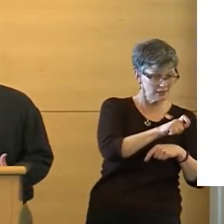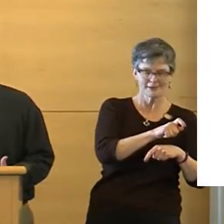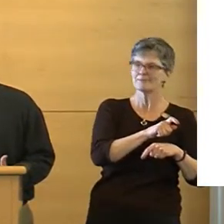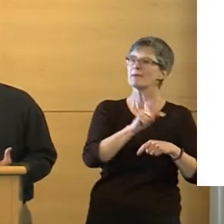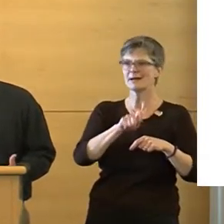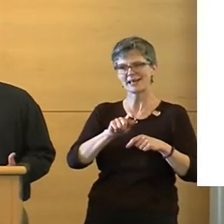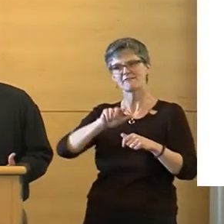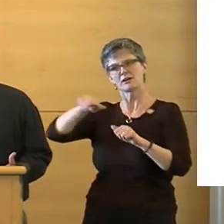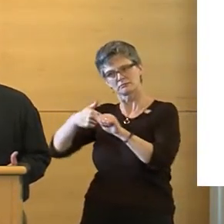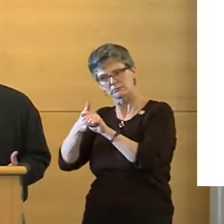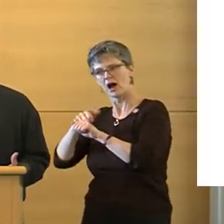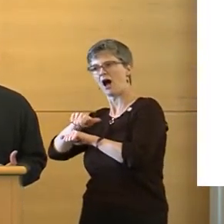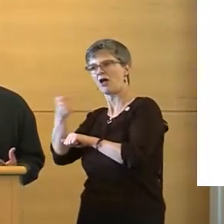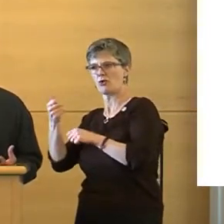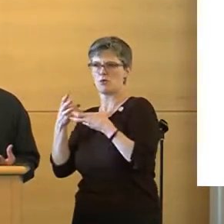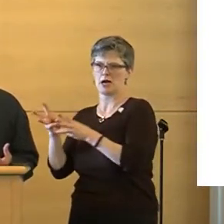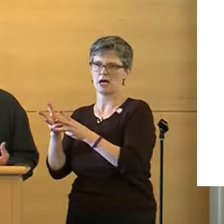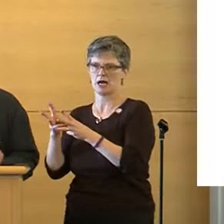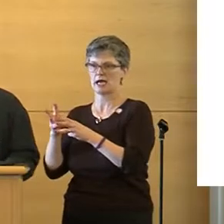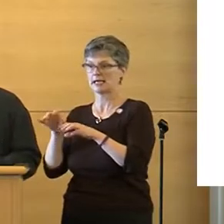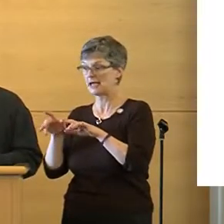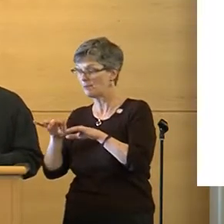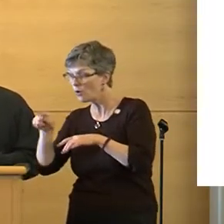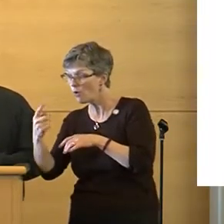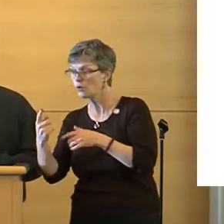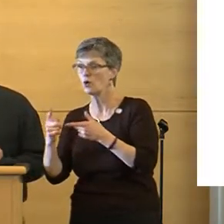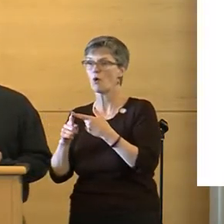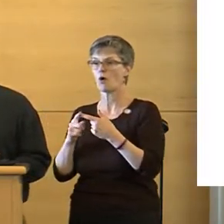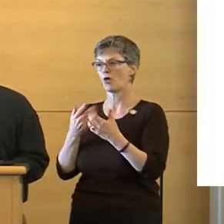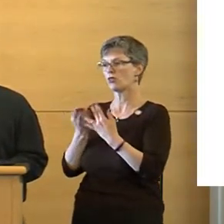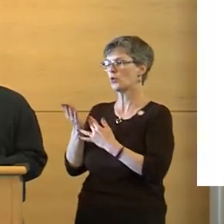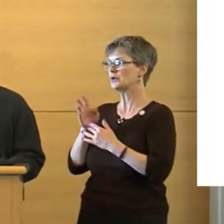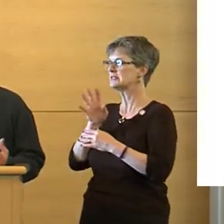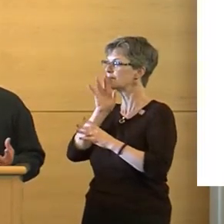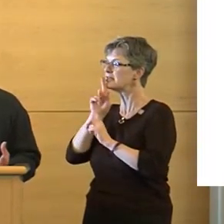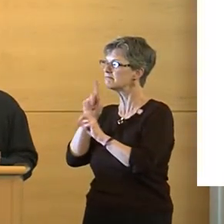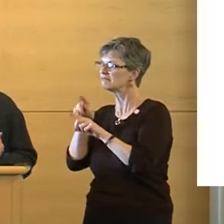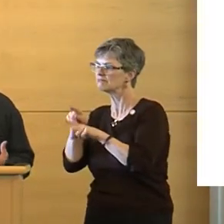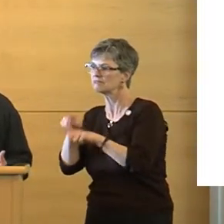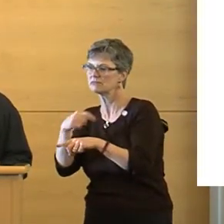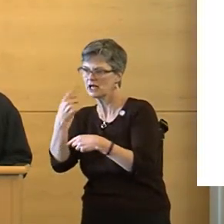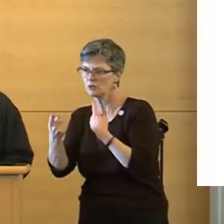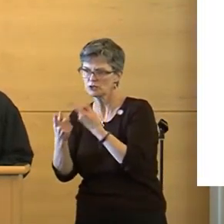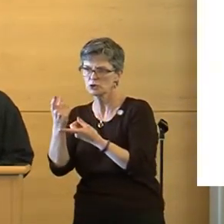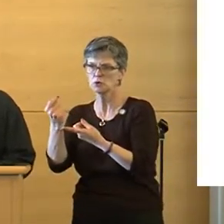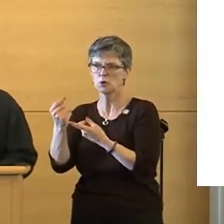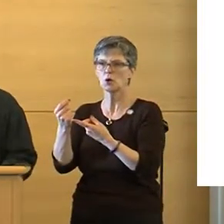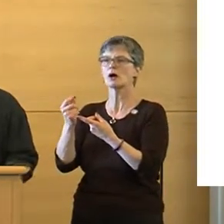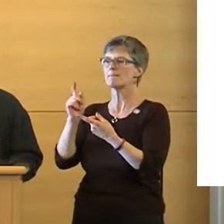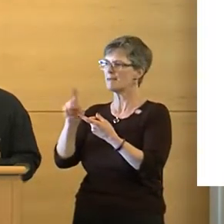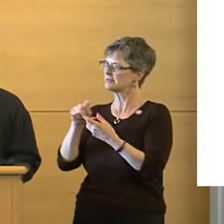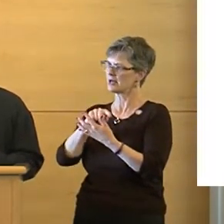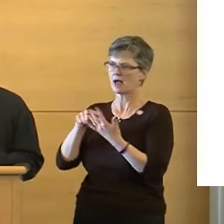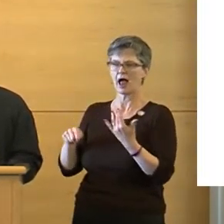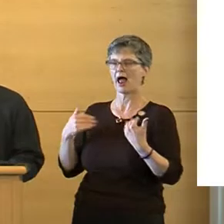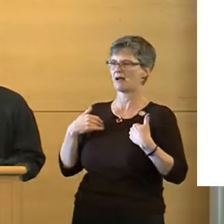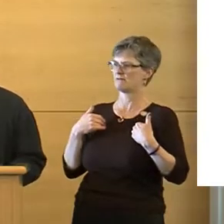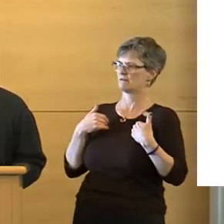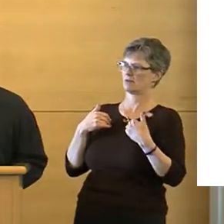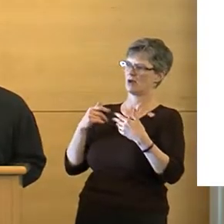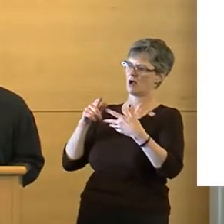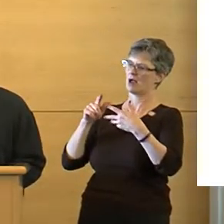operable, so you need to be able to operate the links, the buttons, the sliders, any of the controls that you might use a